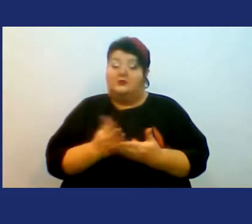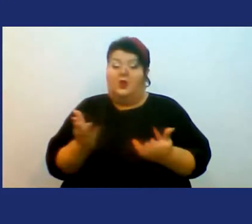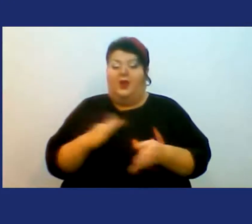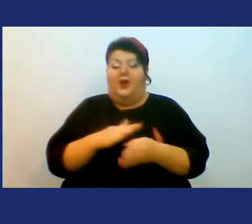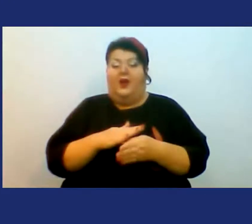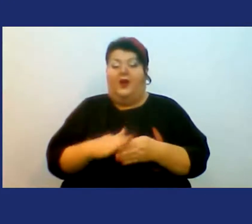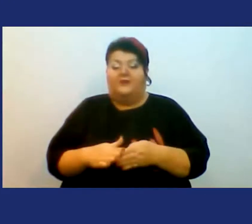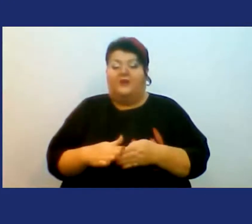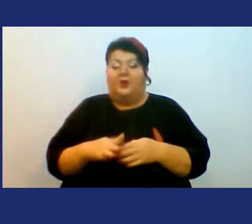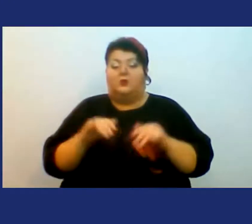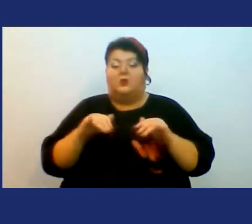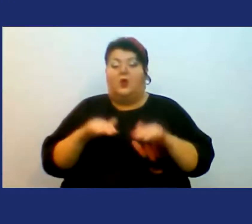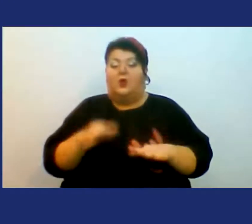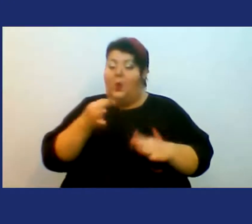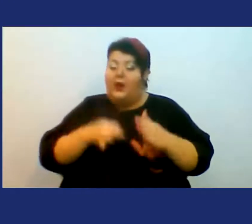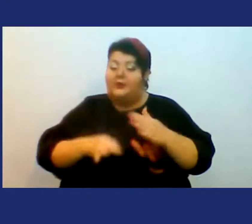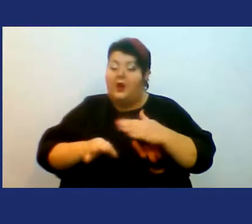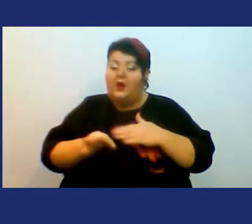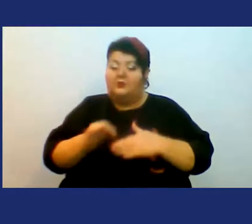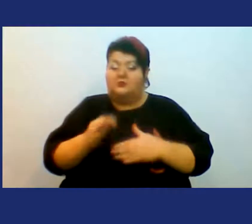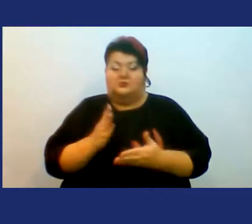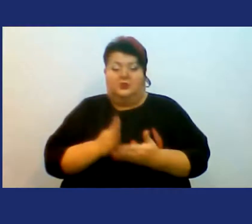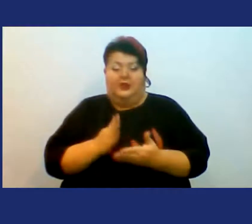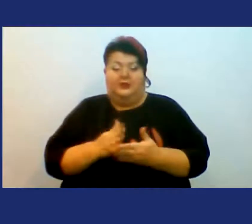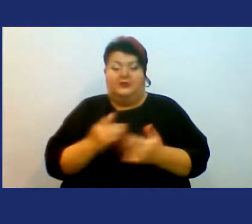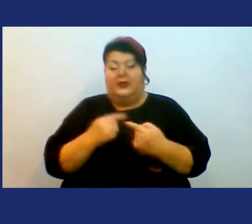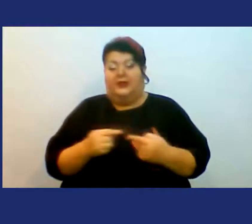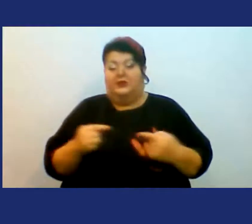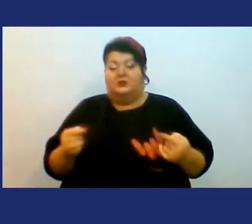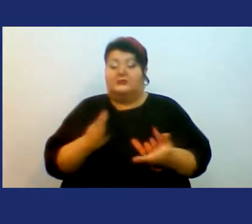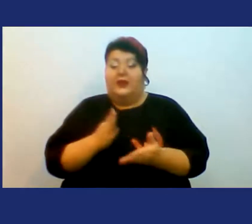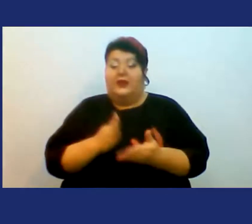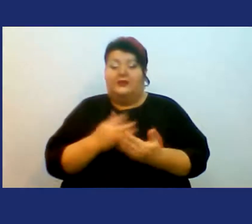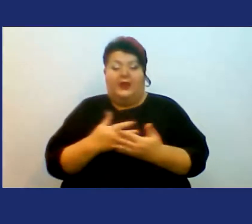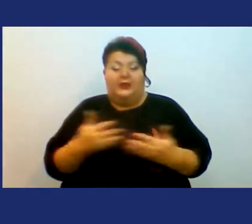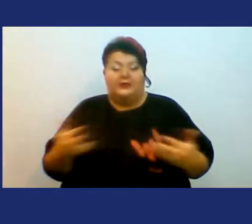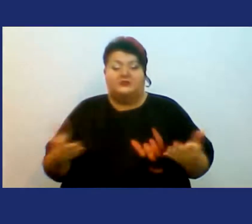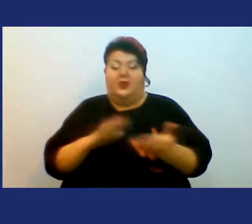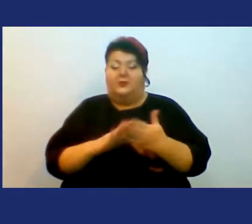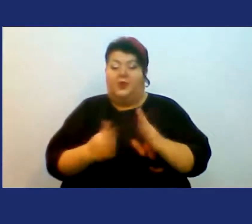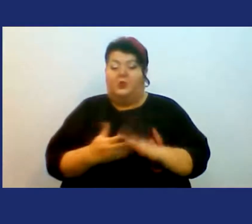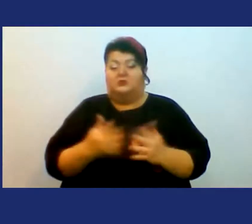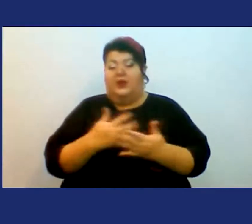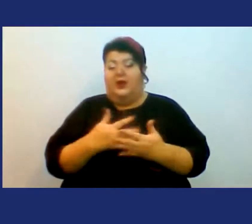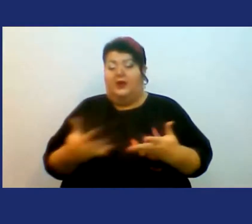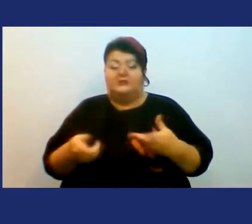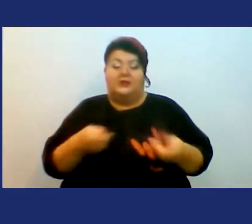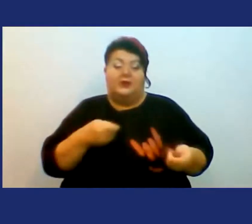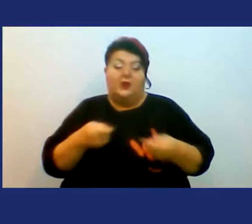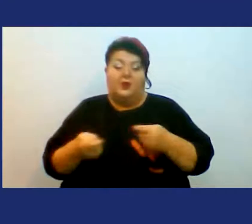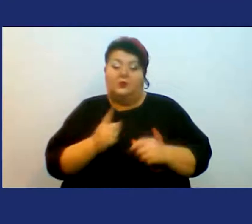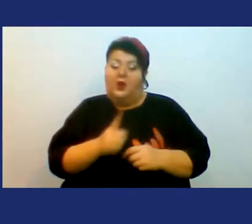to state and sometimes by county to county. So there's really a patchwork of legal frameworks